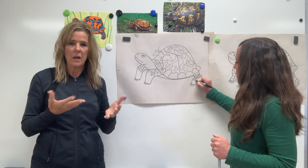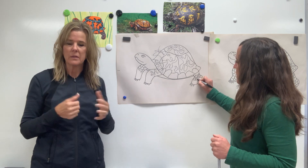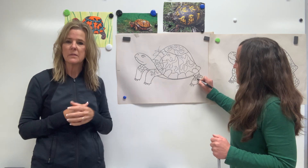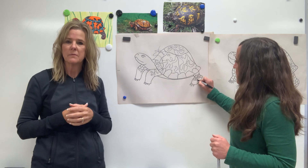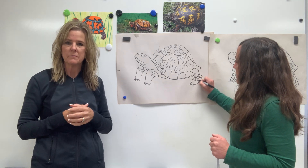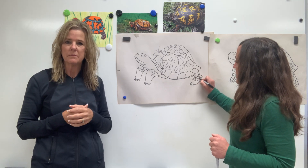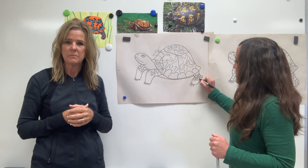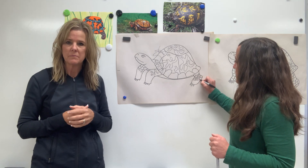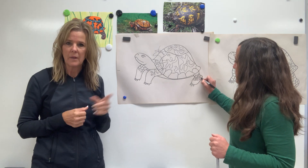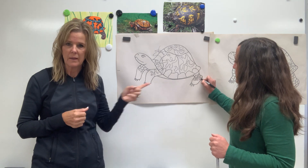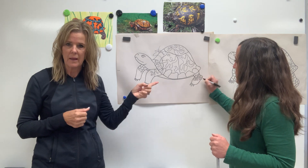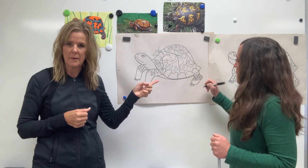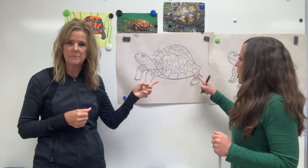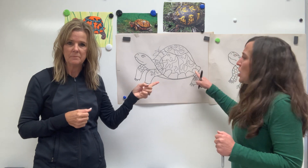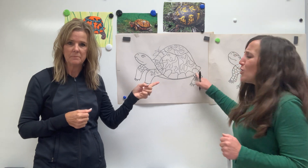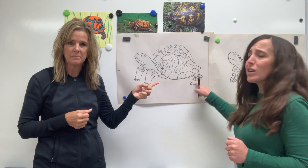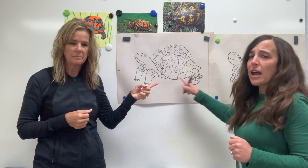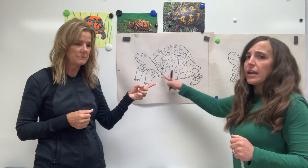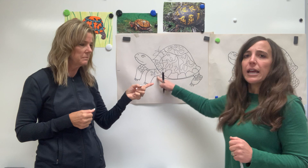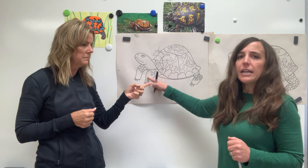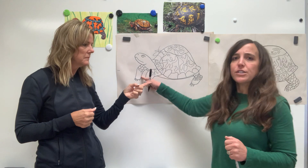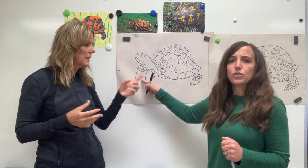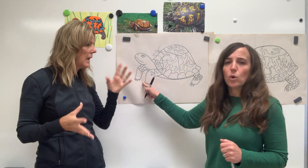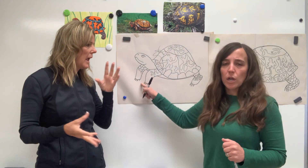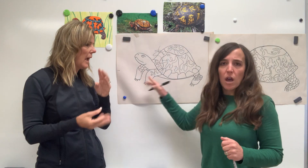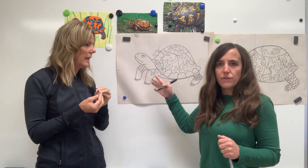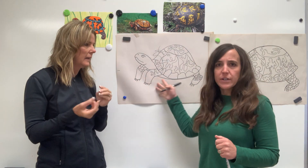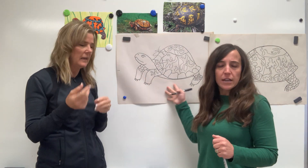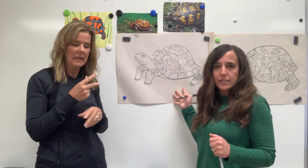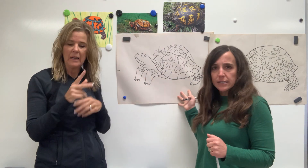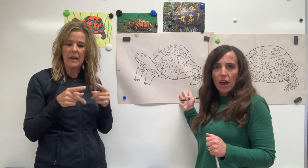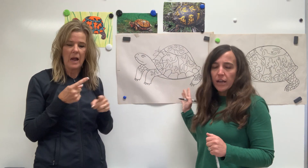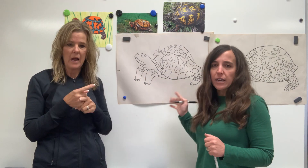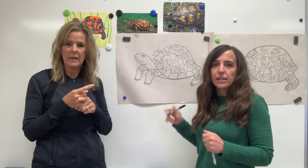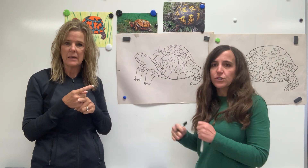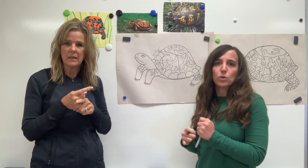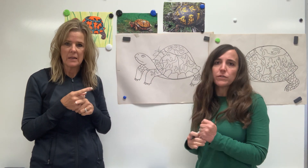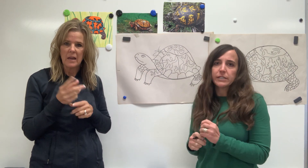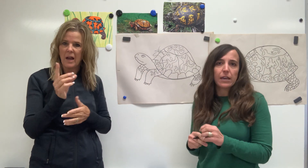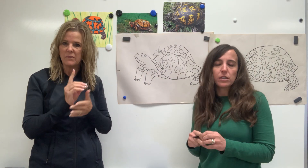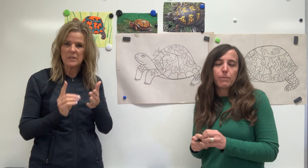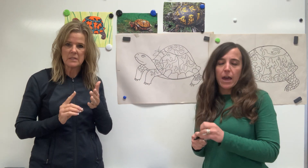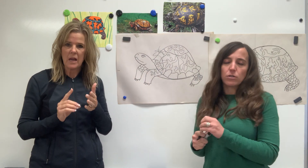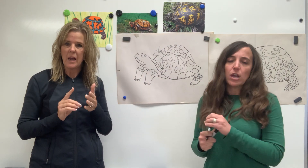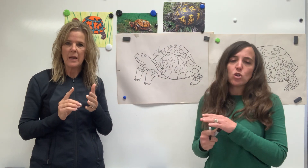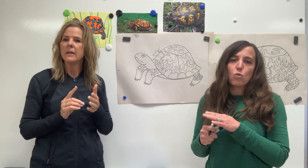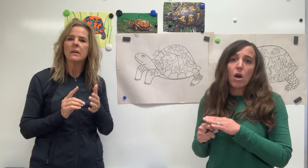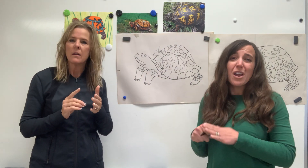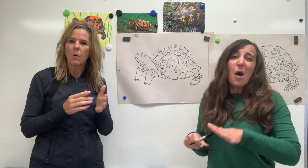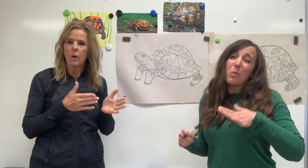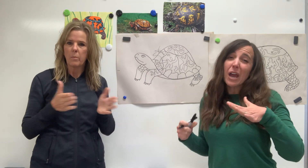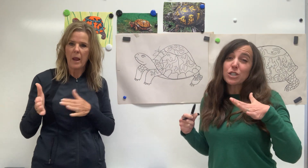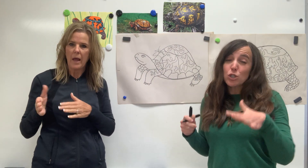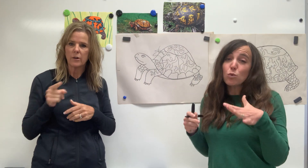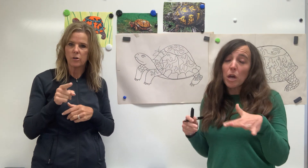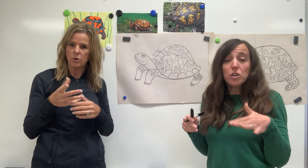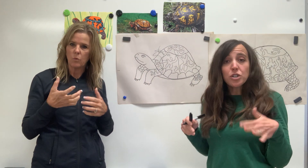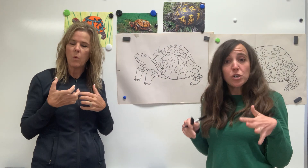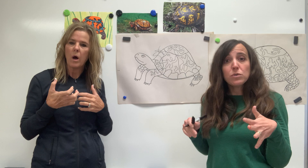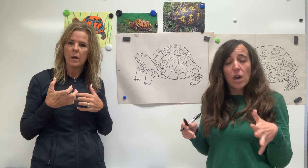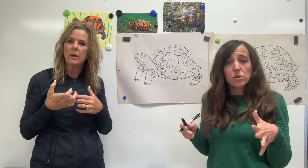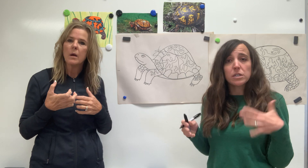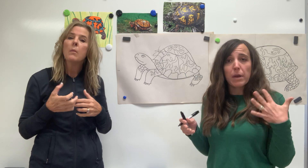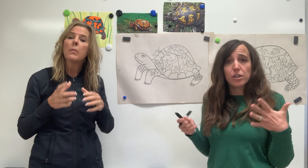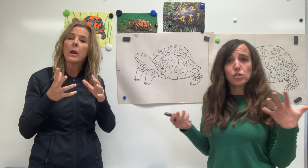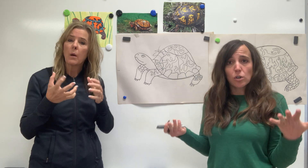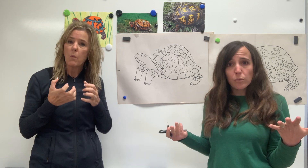of curve lines like this. You could add any sort of design, any sort of scaling pattern that you want. What I do want you to